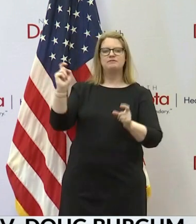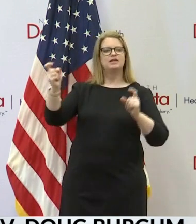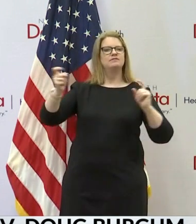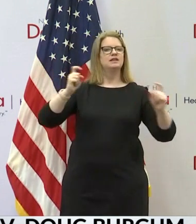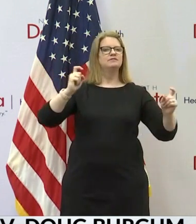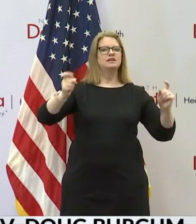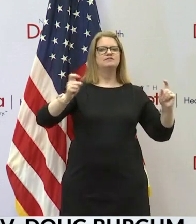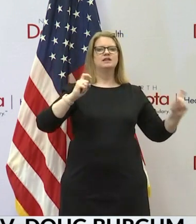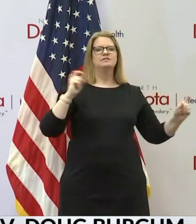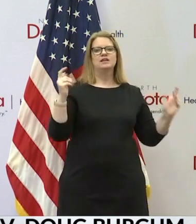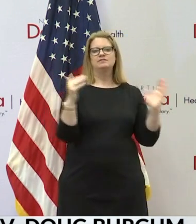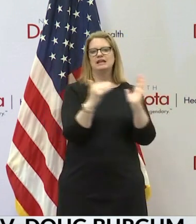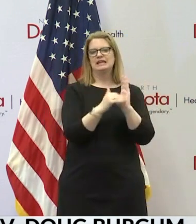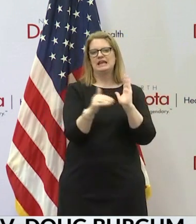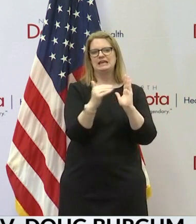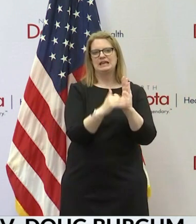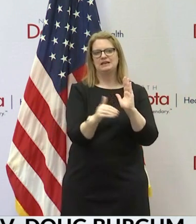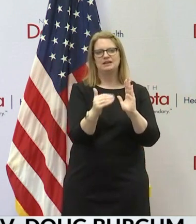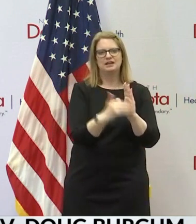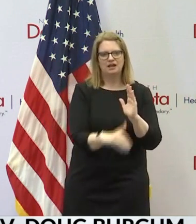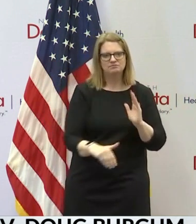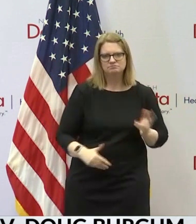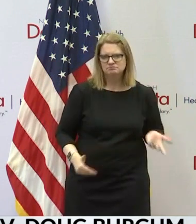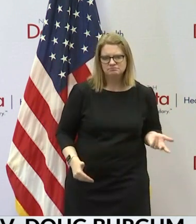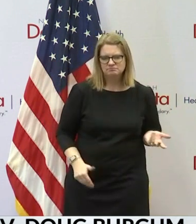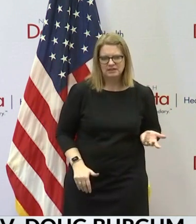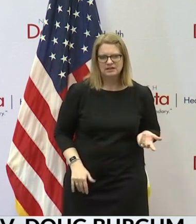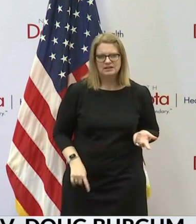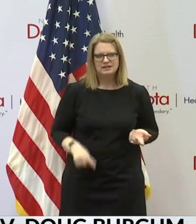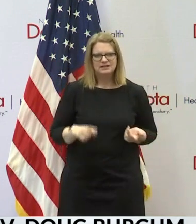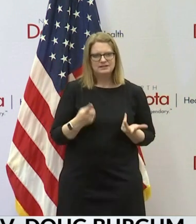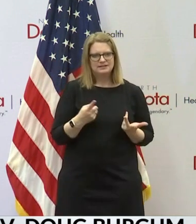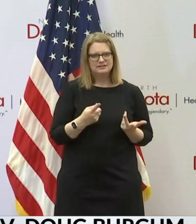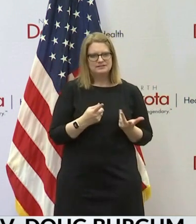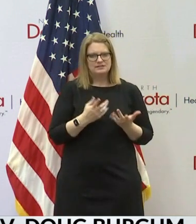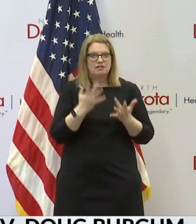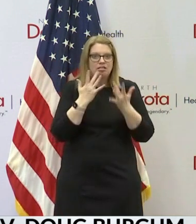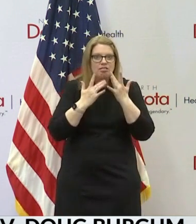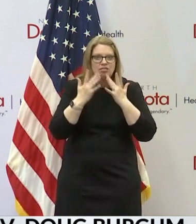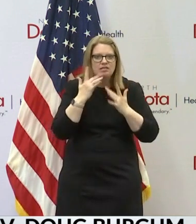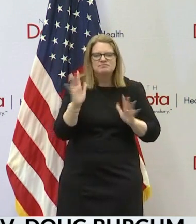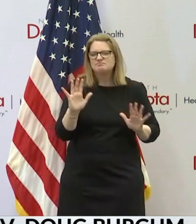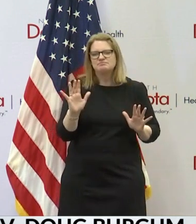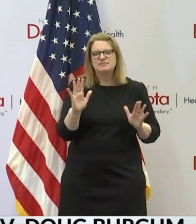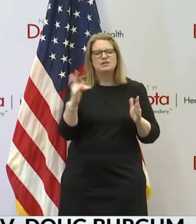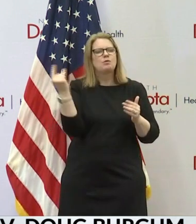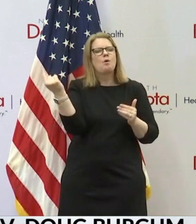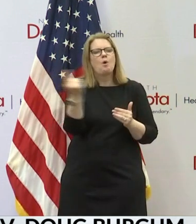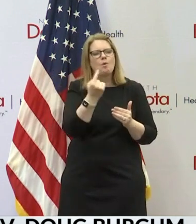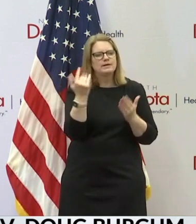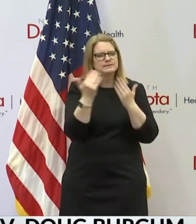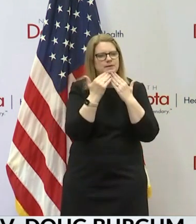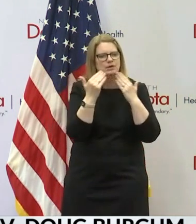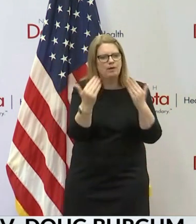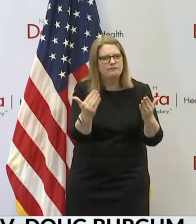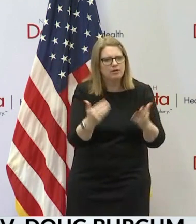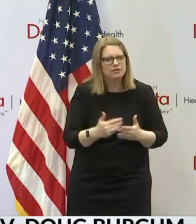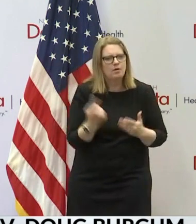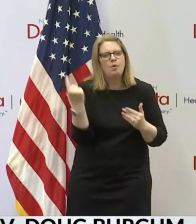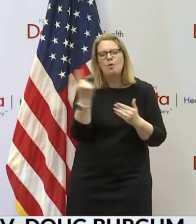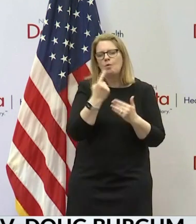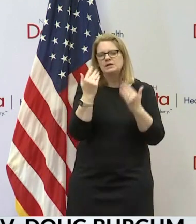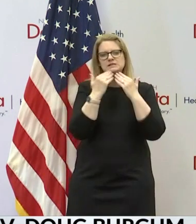next minute, so you don't have to think about this as something that has scarcity. And at a time when many people